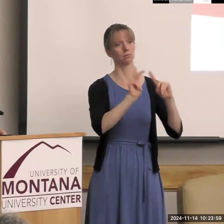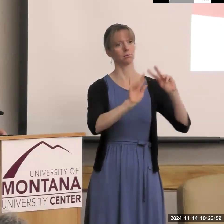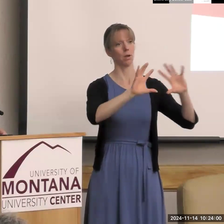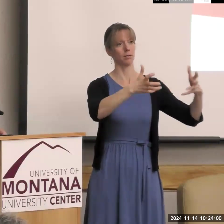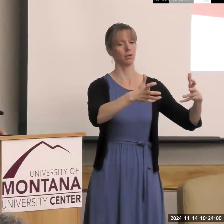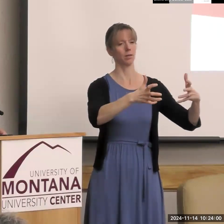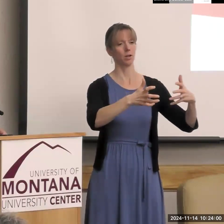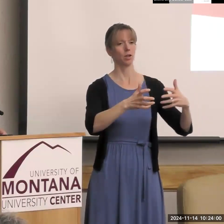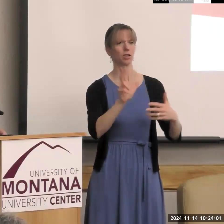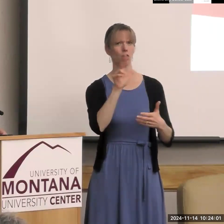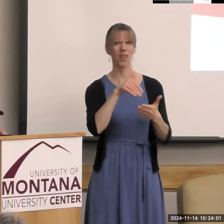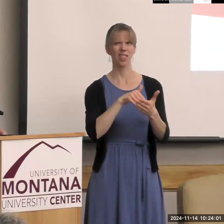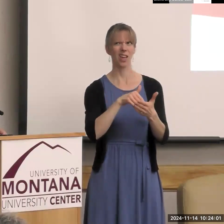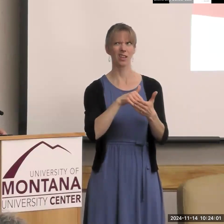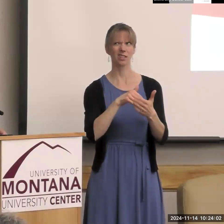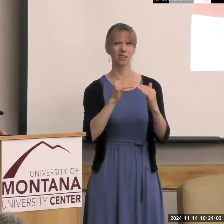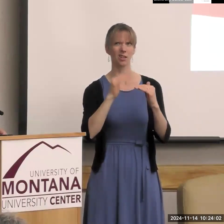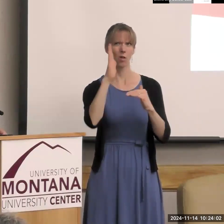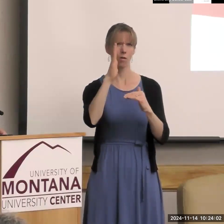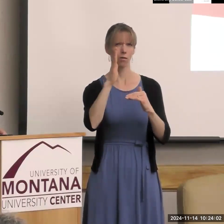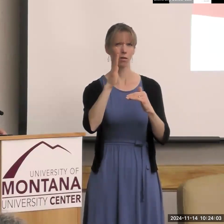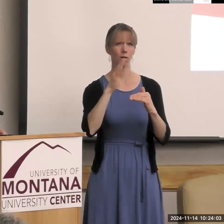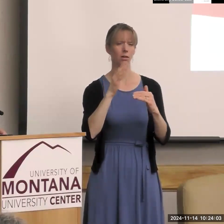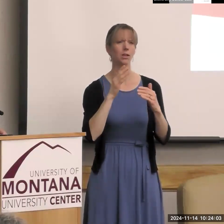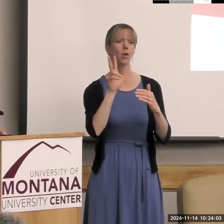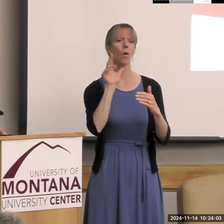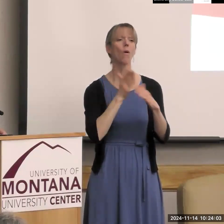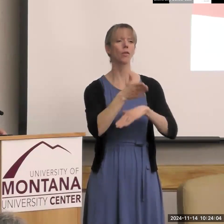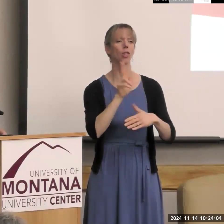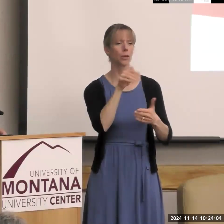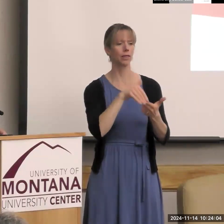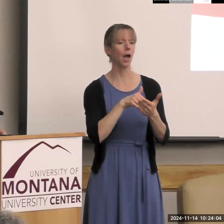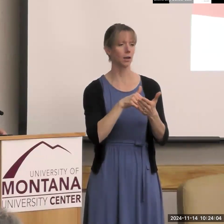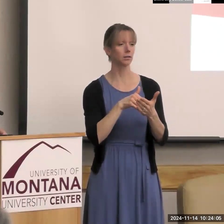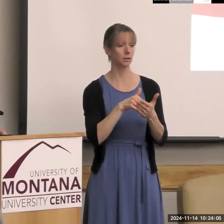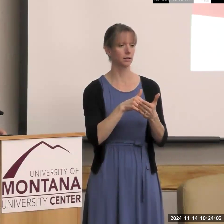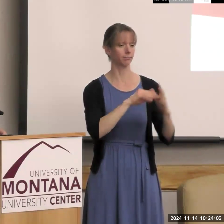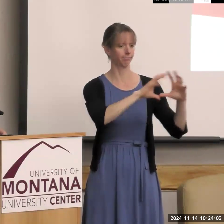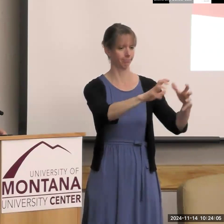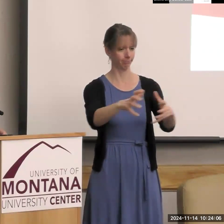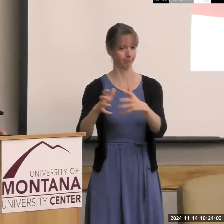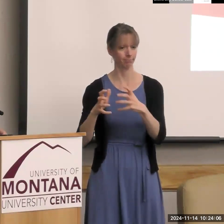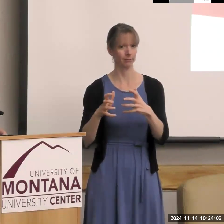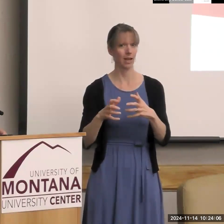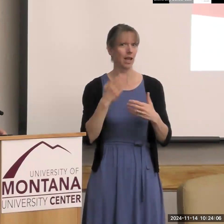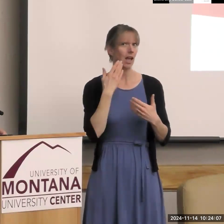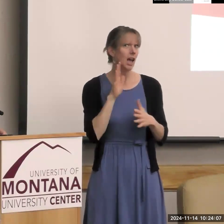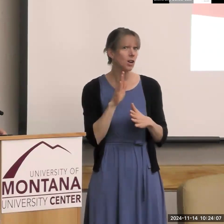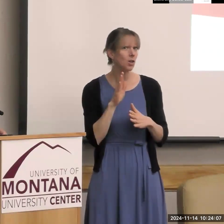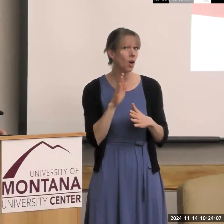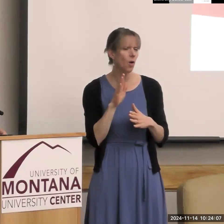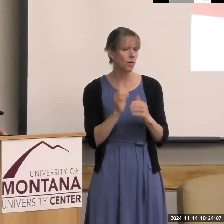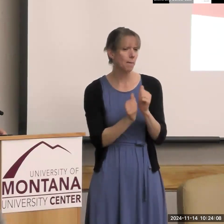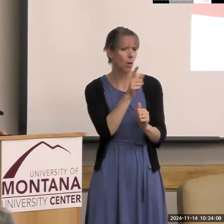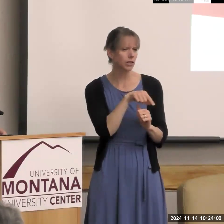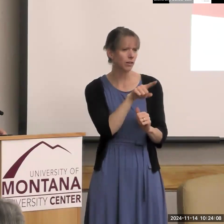3,000 plus local, state, and territorial health departments in the U.S., I don't even know if it's a majority of them